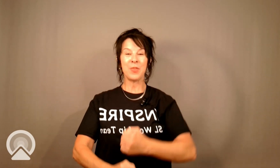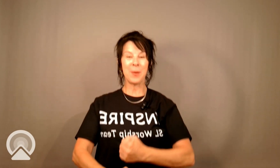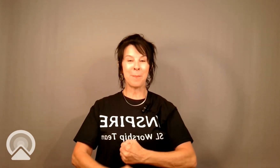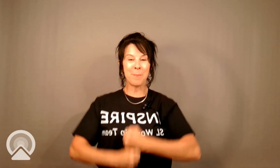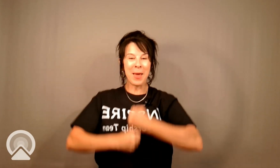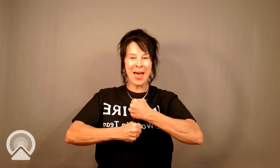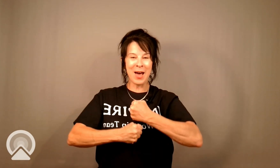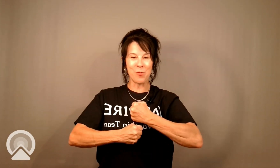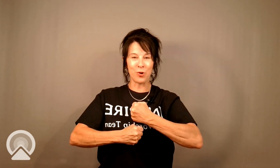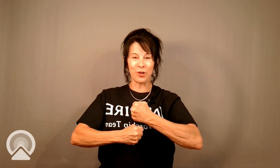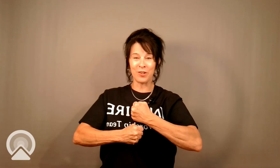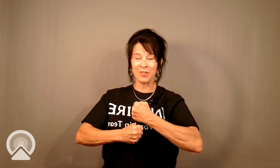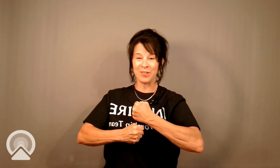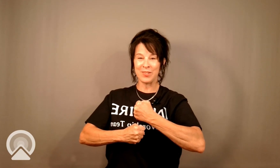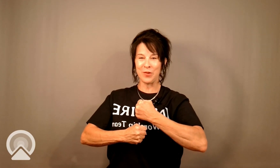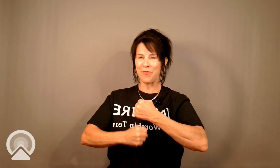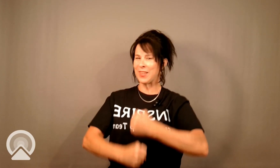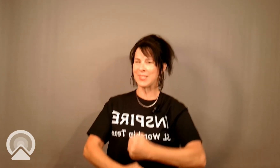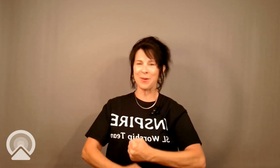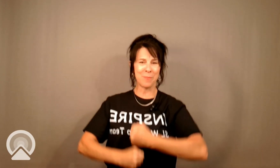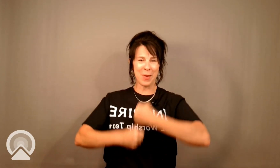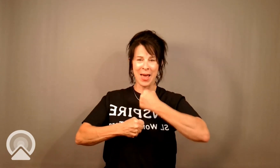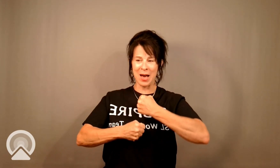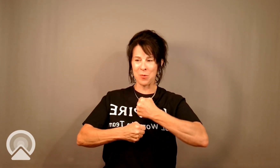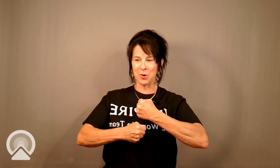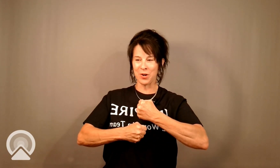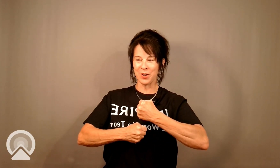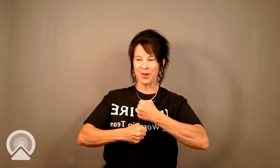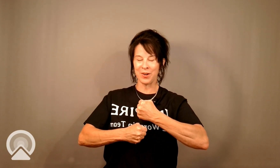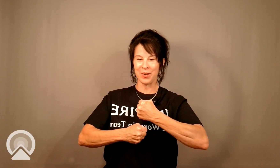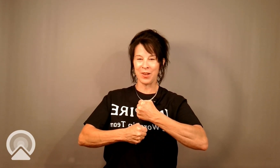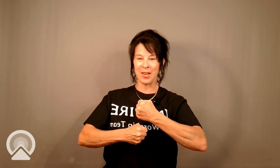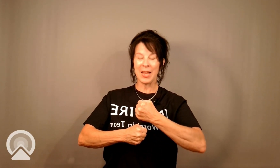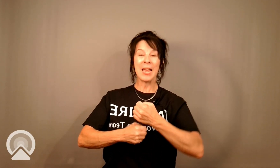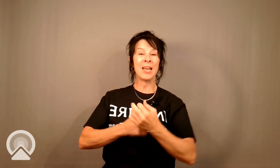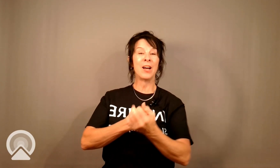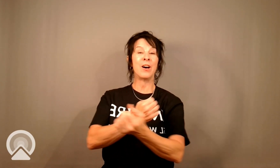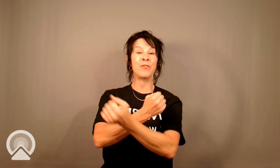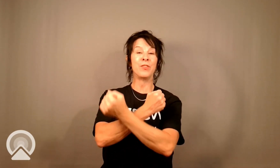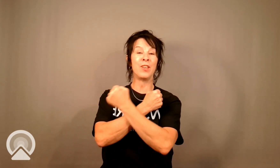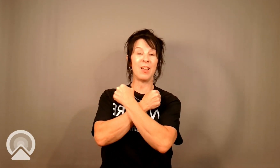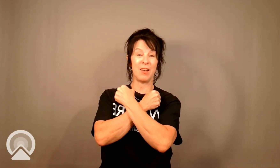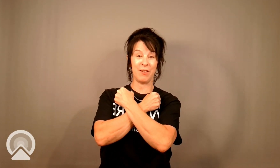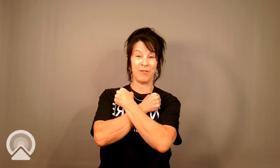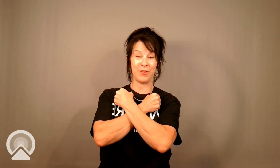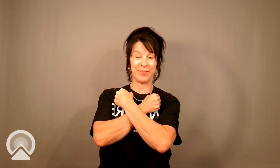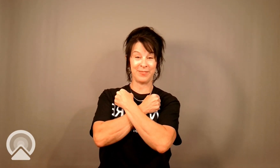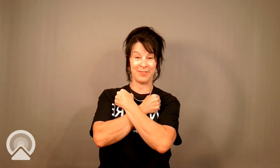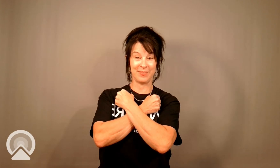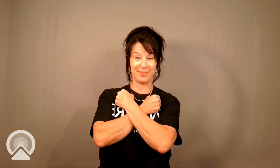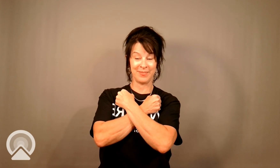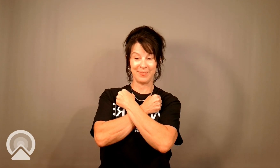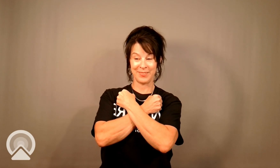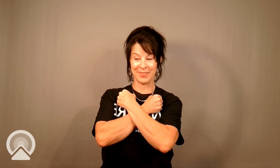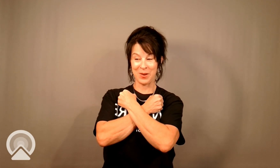the power, 2 fists, power of love.